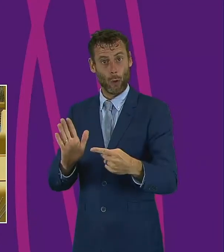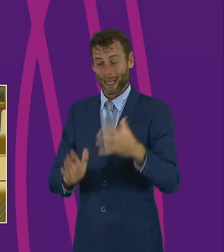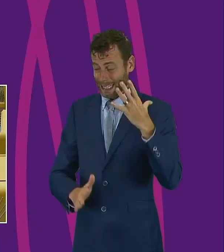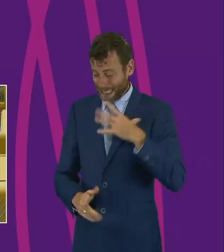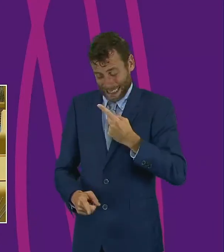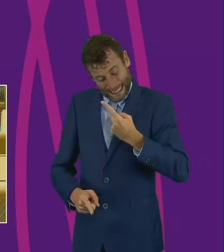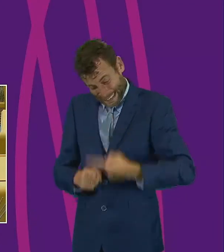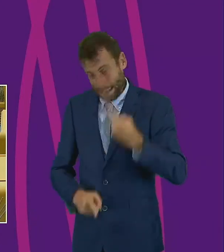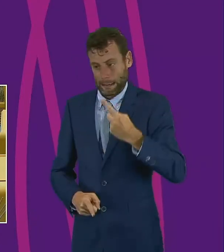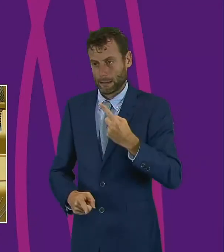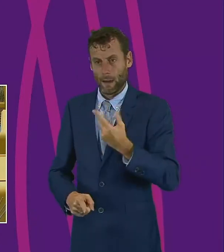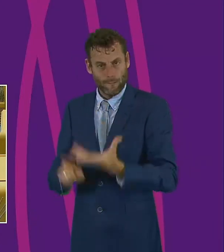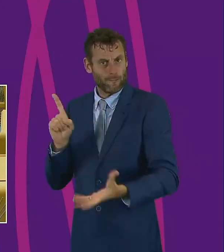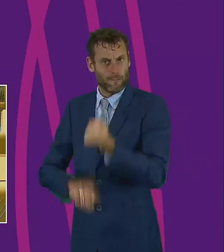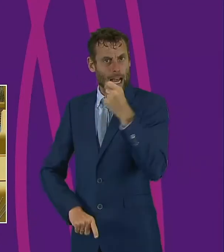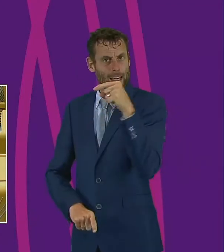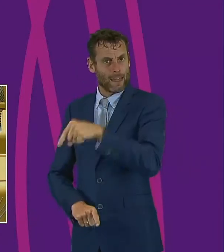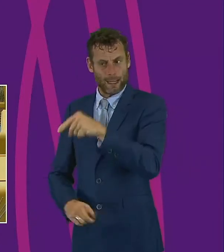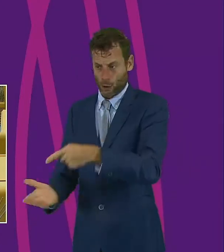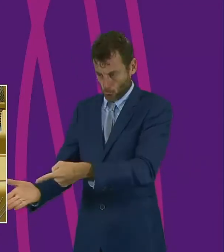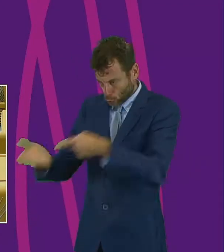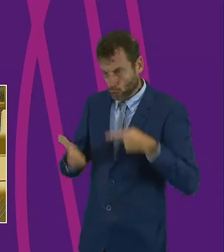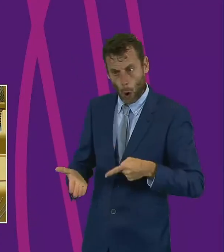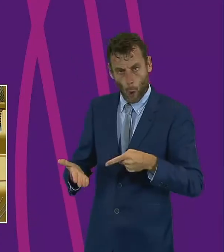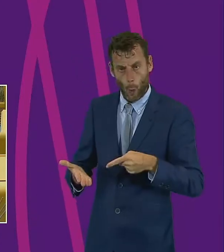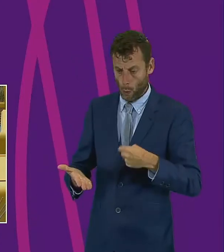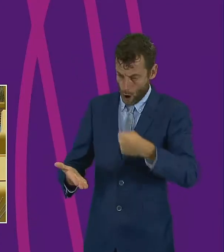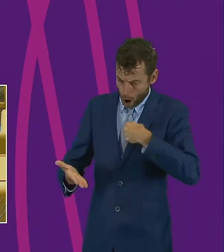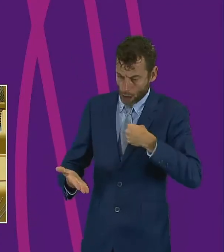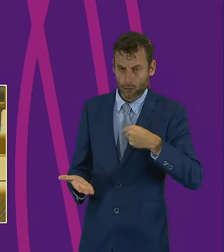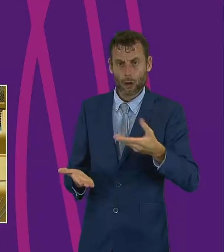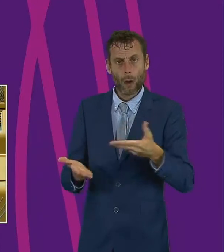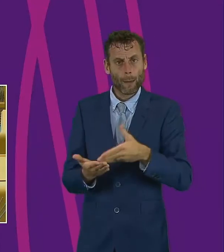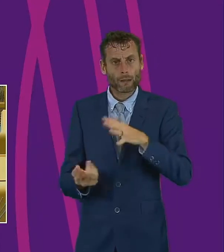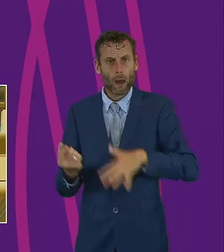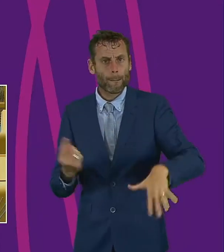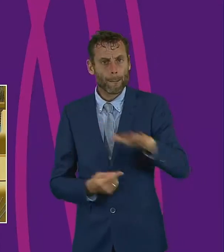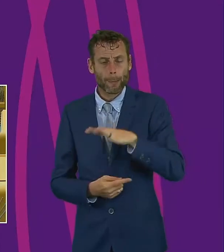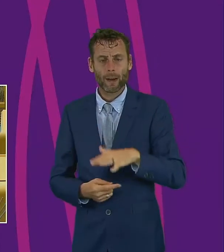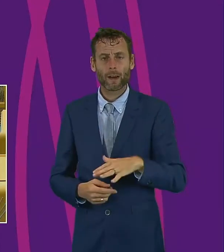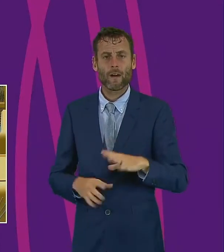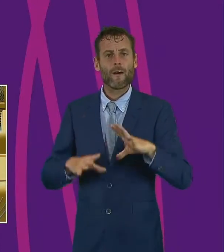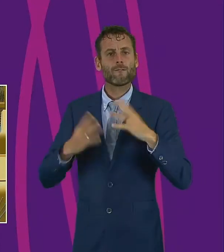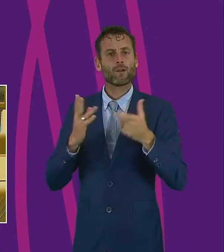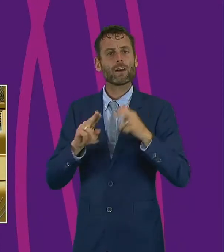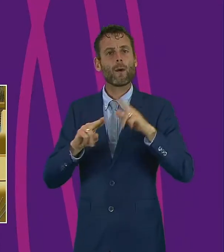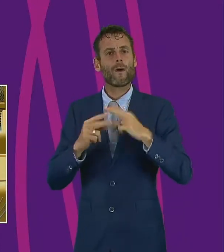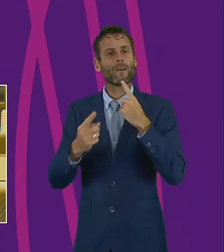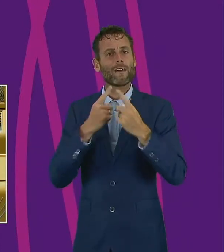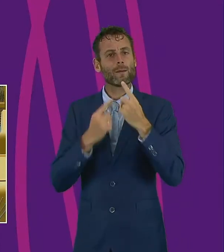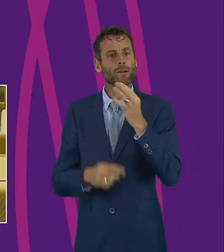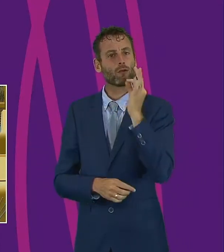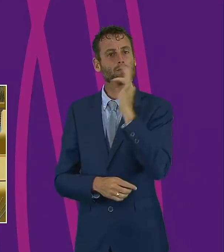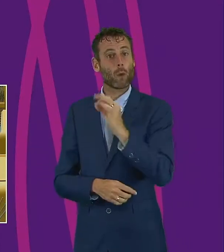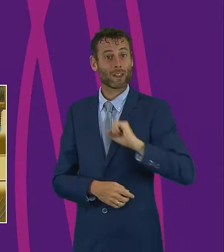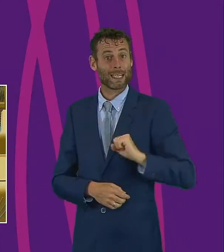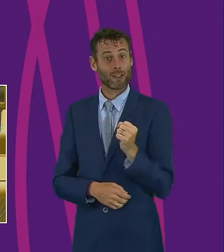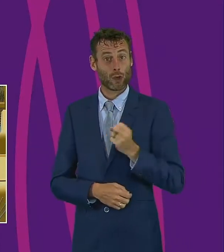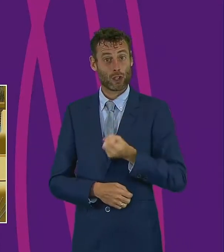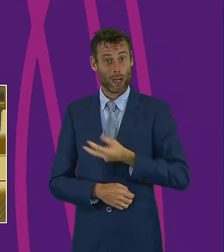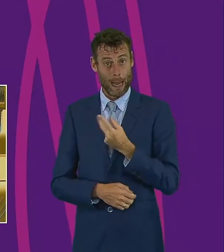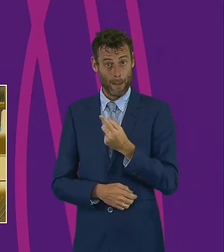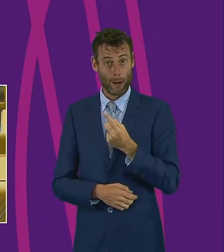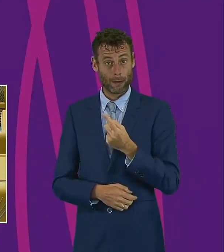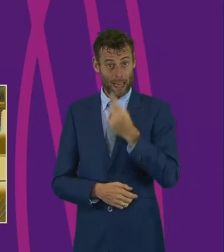urgently available to Parliament and to the public. A Freedom of Information request by Scottish Labour can reveal